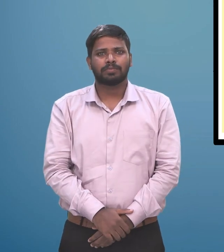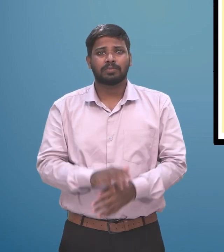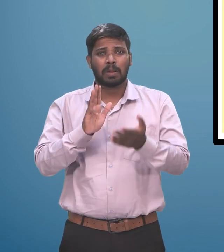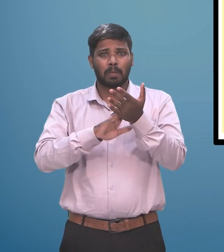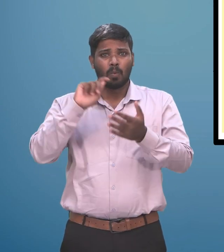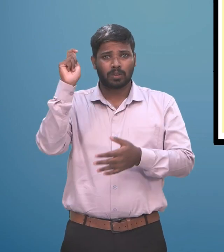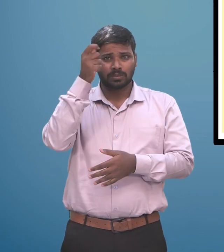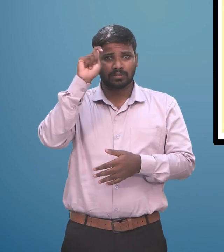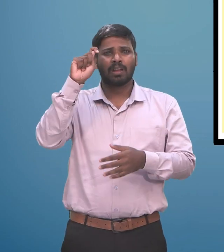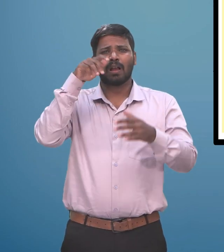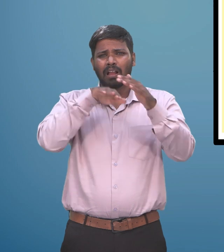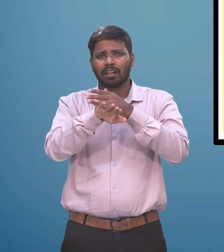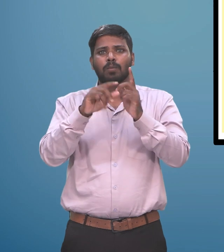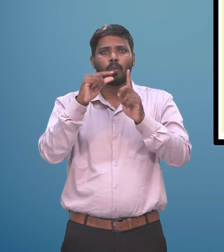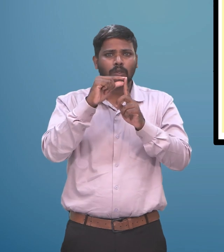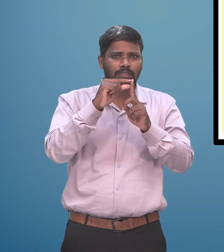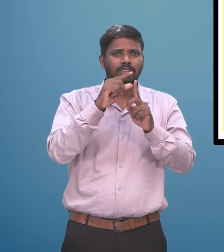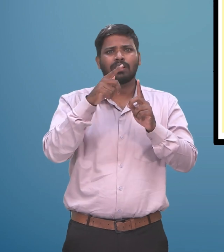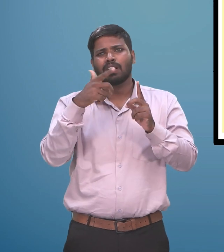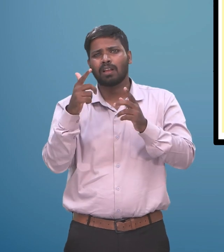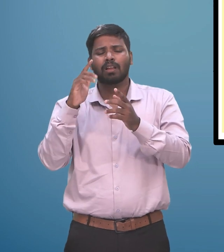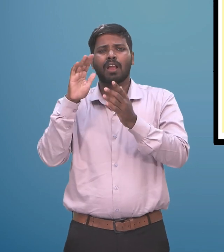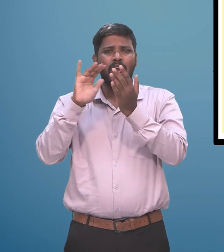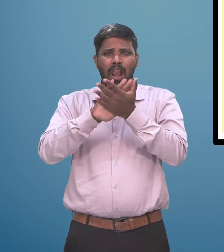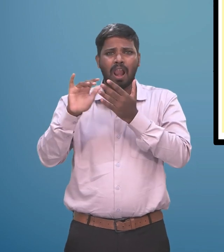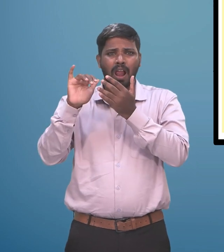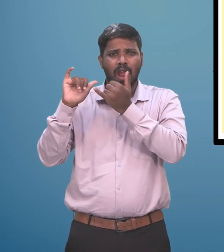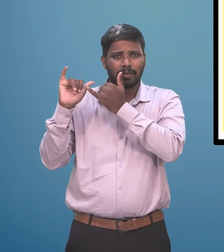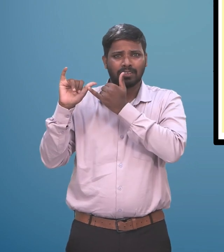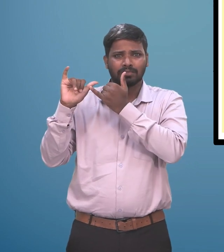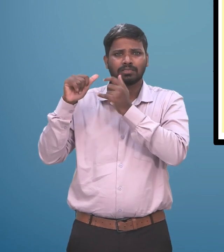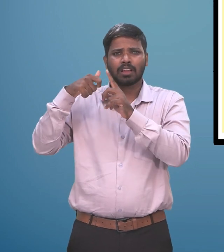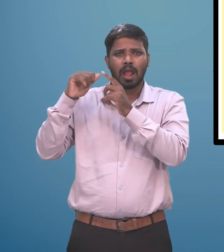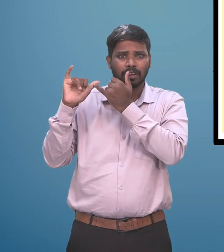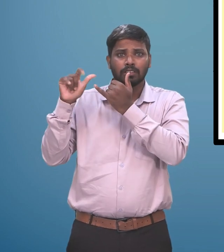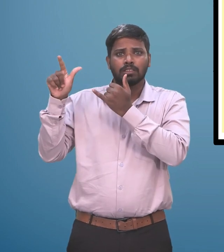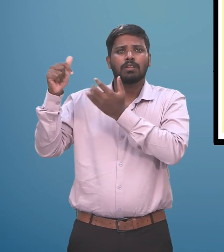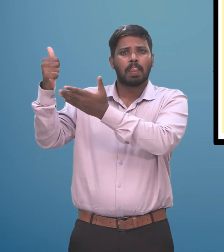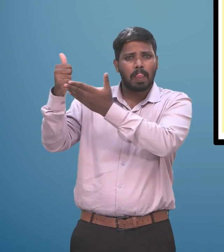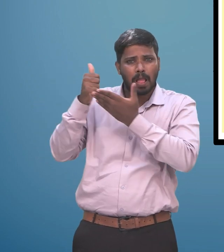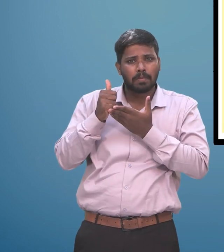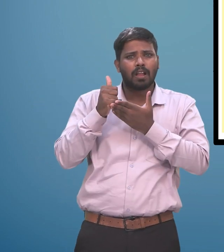who fight to re-establish dharma. In the Mahabharata, the Pandavas, with Krishna's